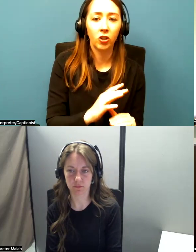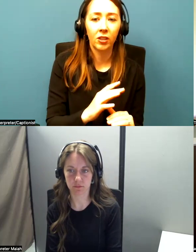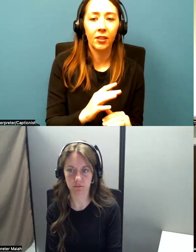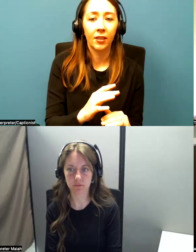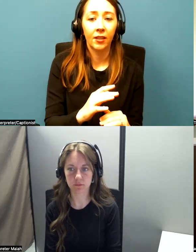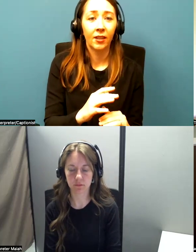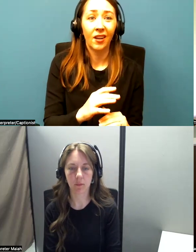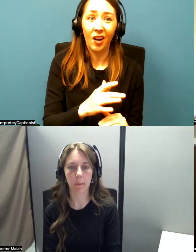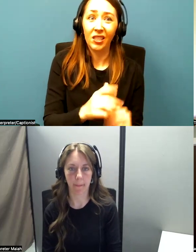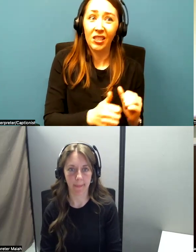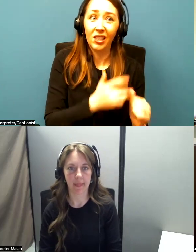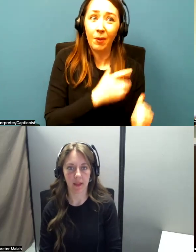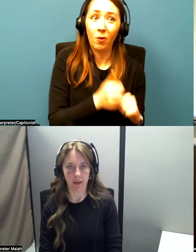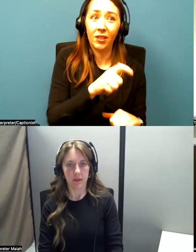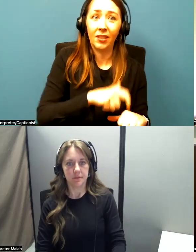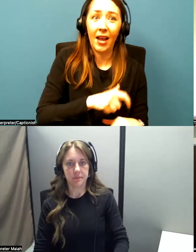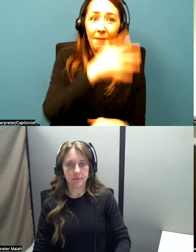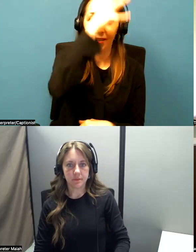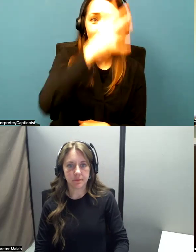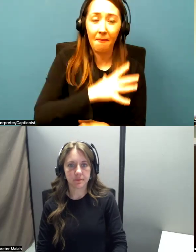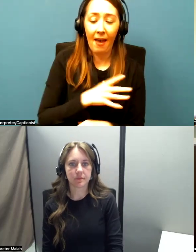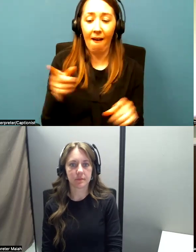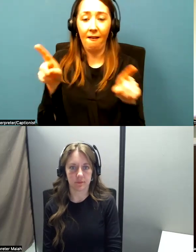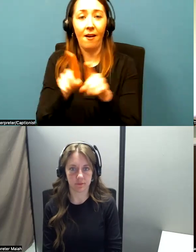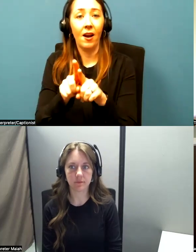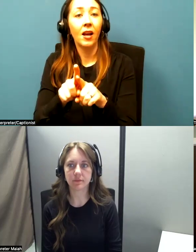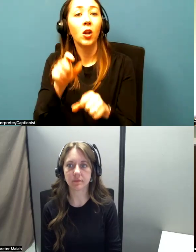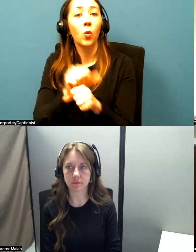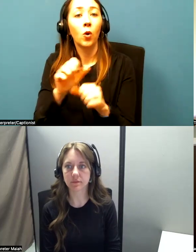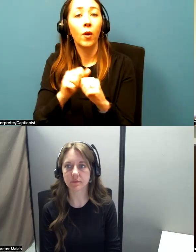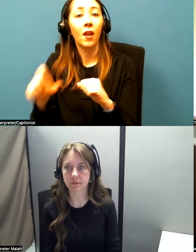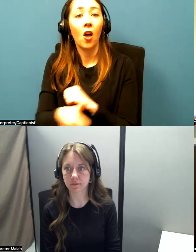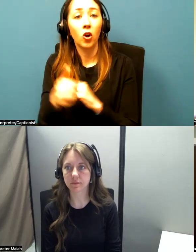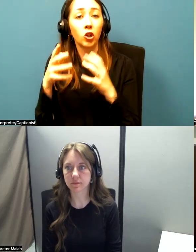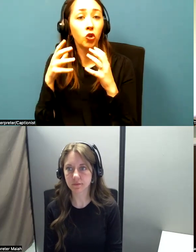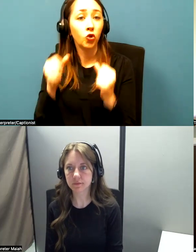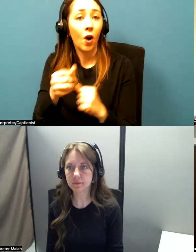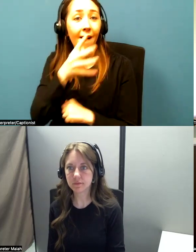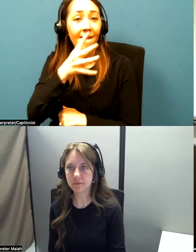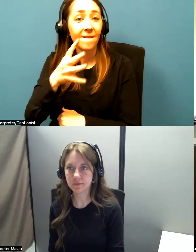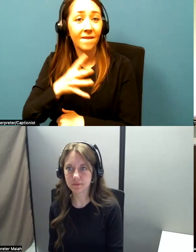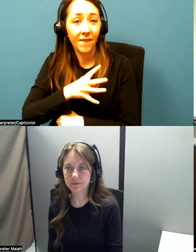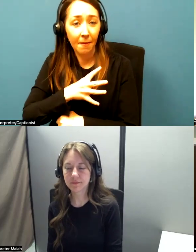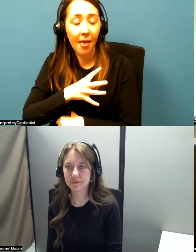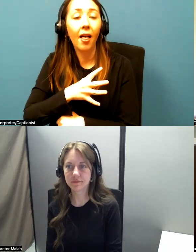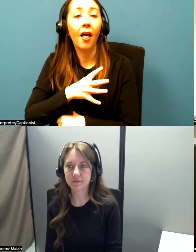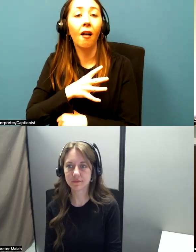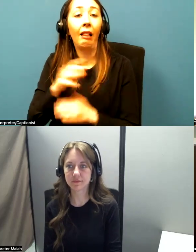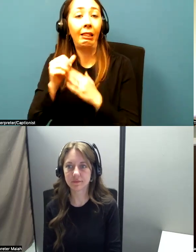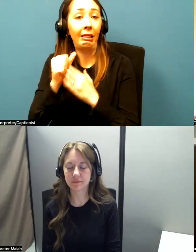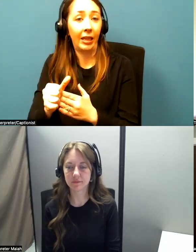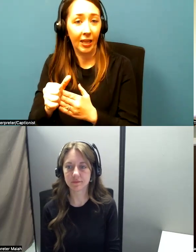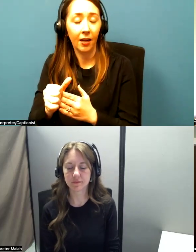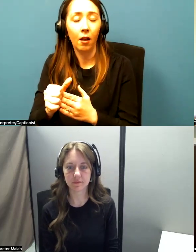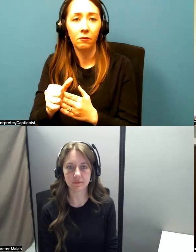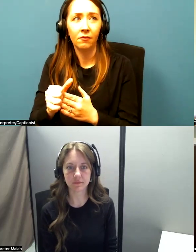a man. And getting to work with another really strong female lead,